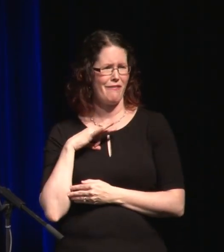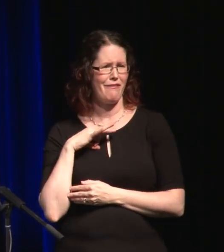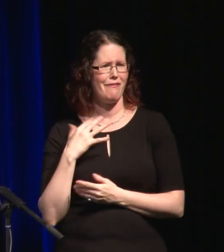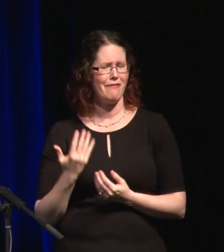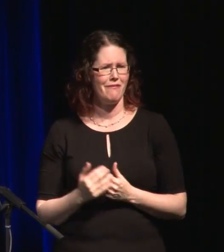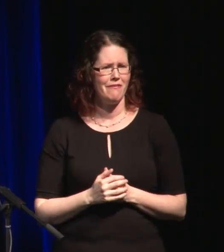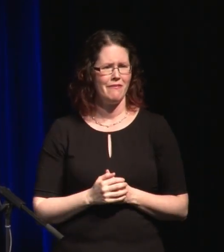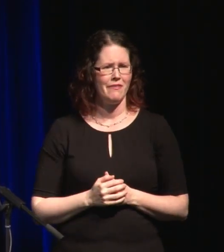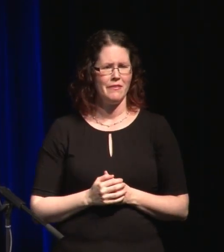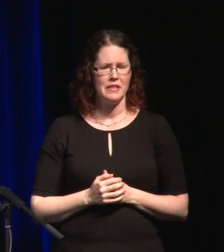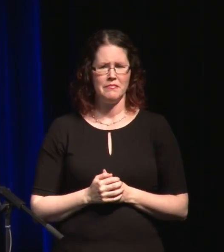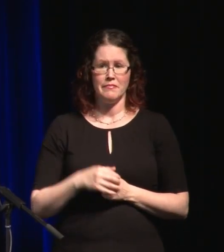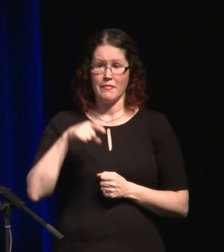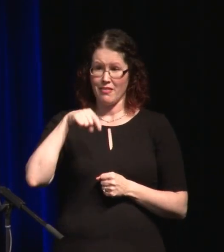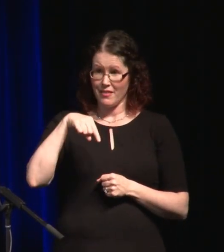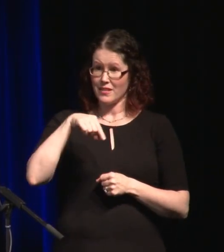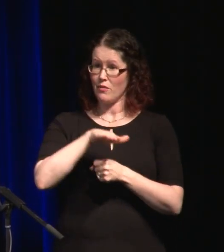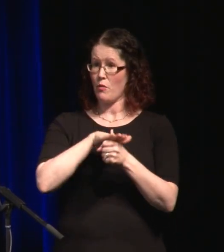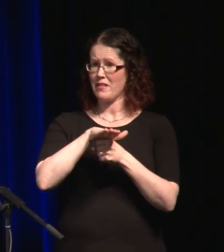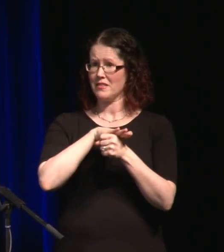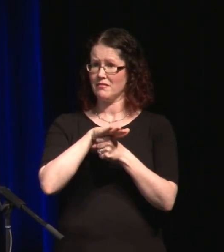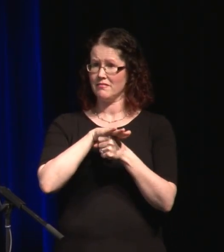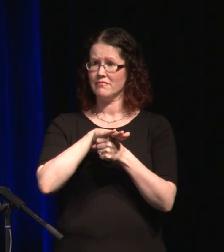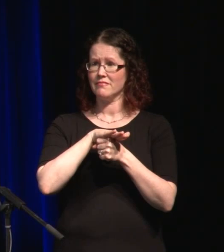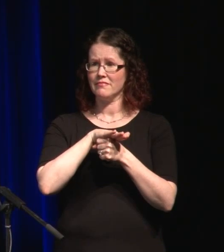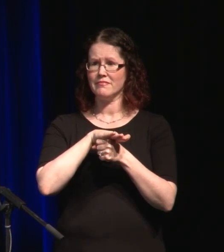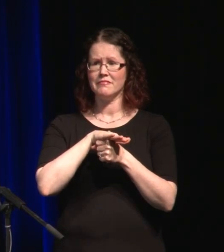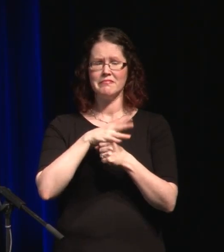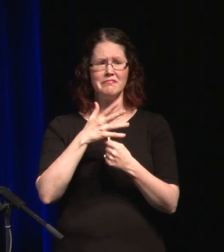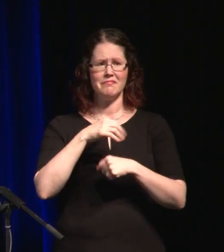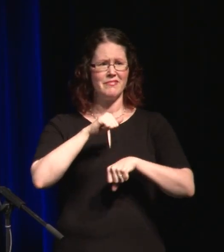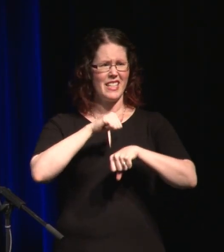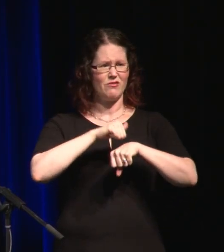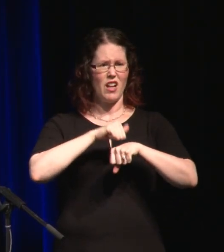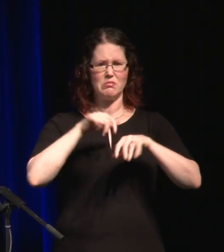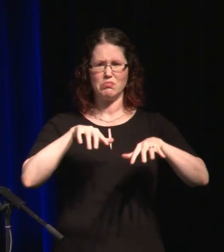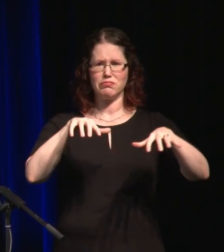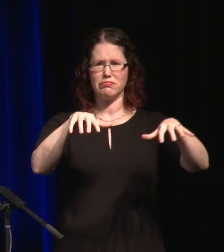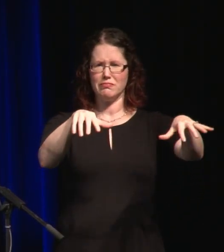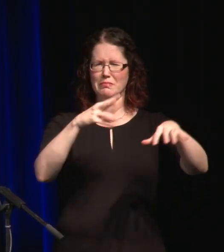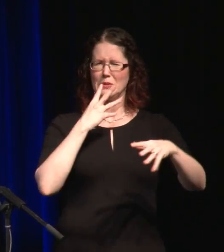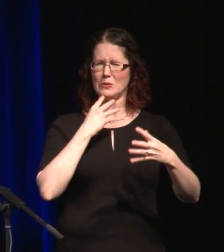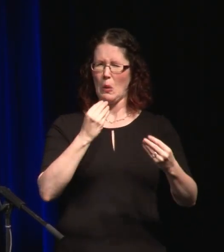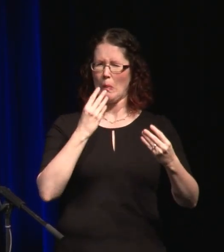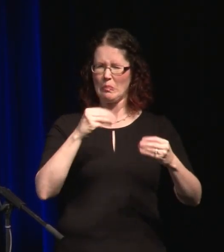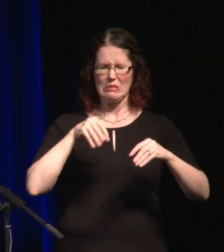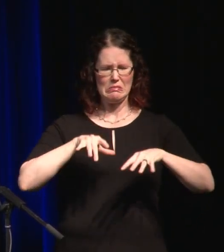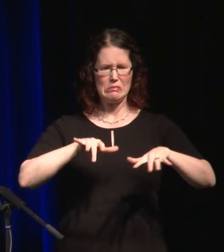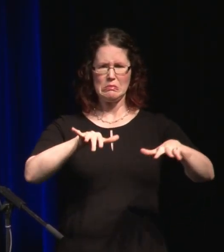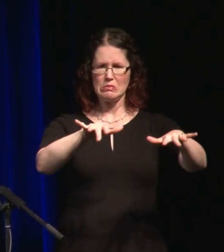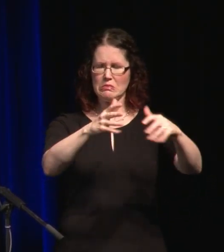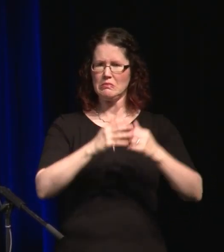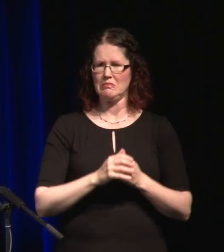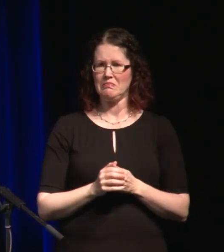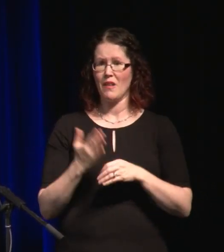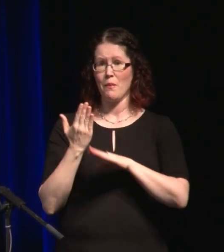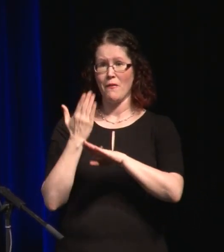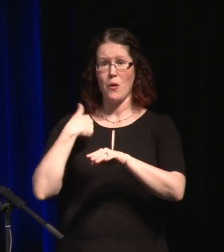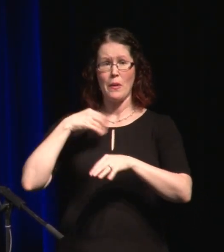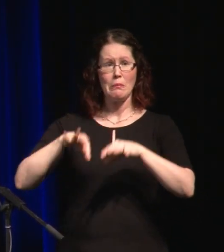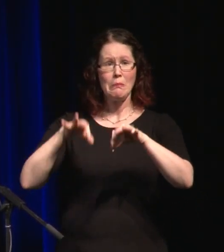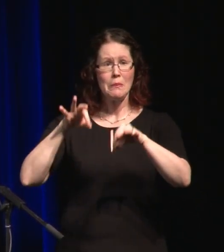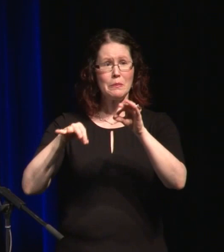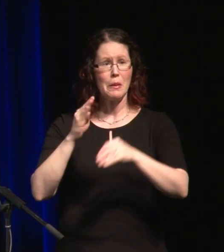this site, this location where we are today, was a rocky, swampy area where we used to pick blueberries